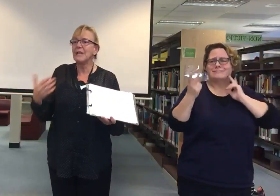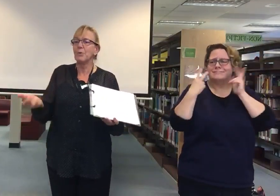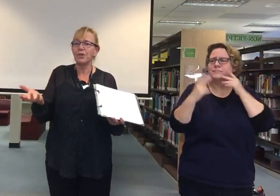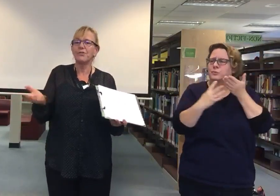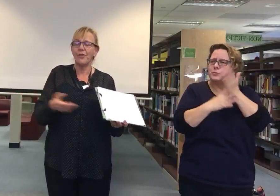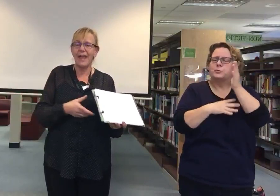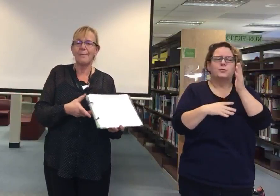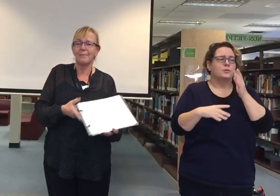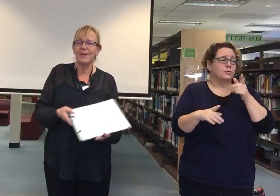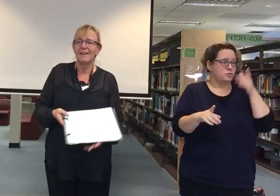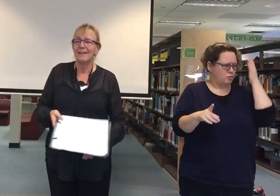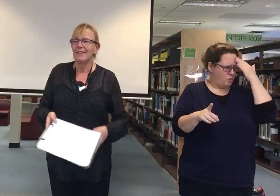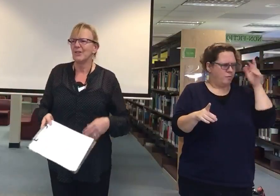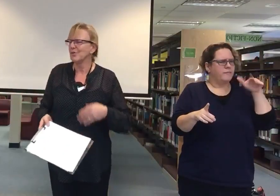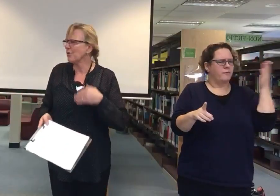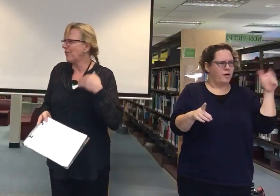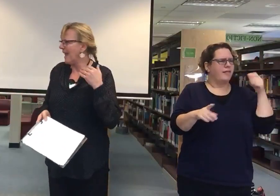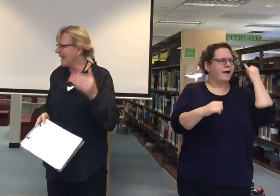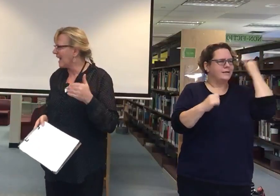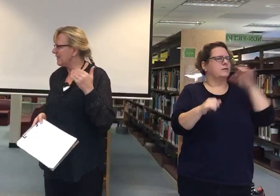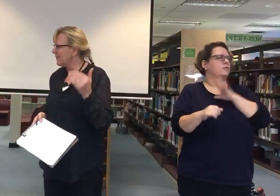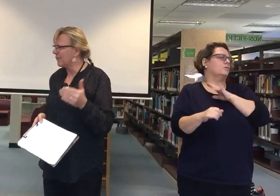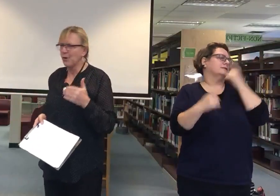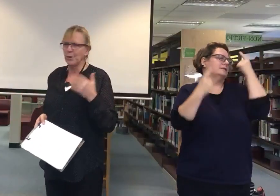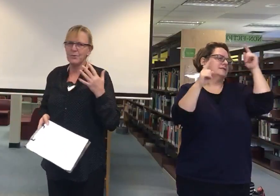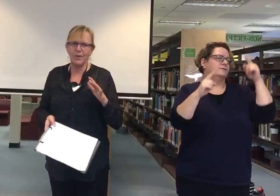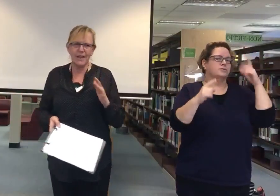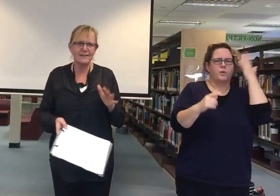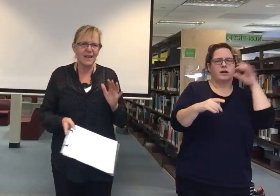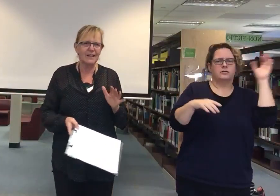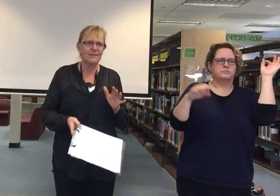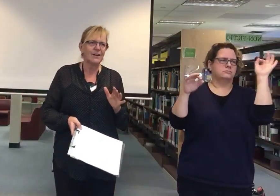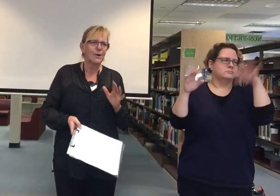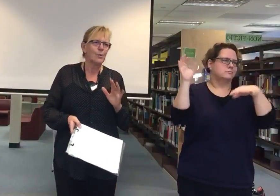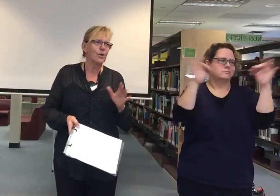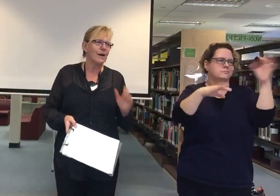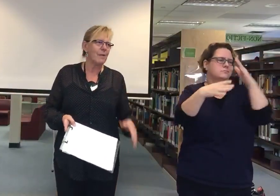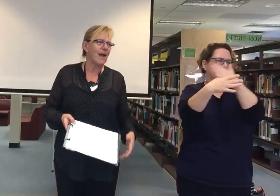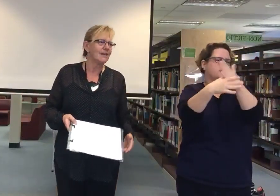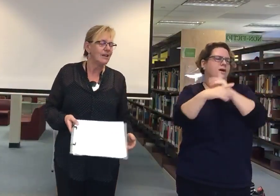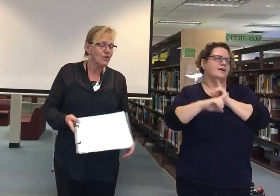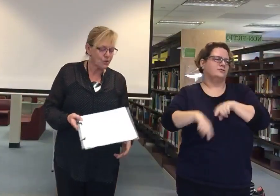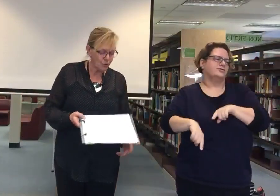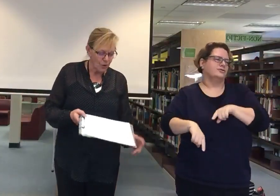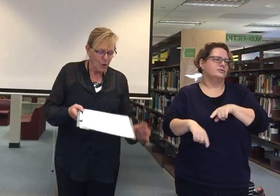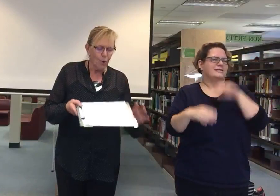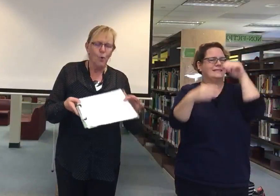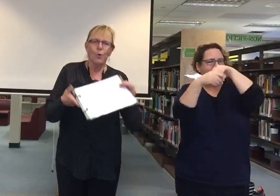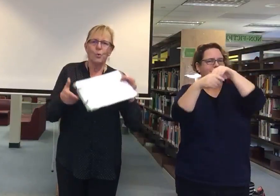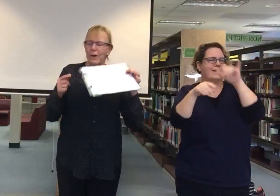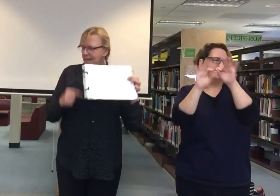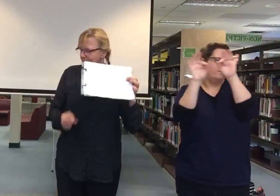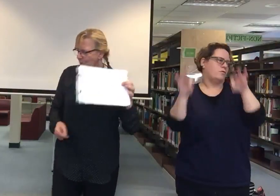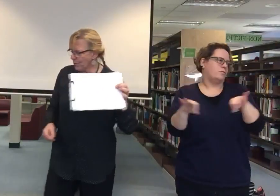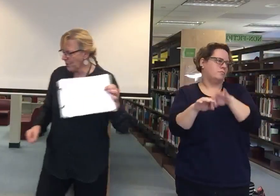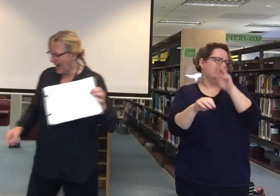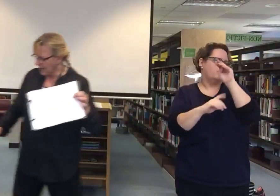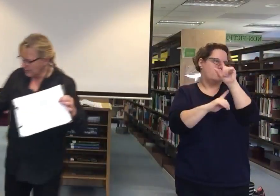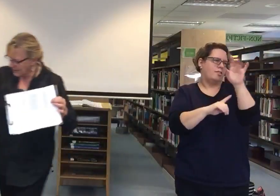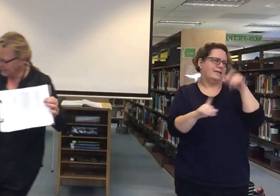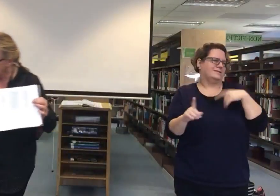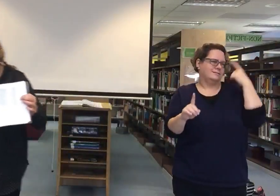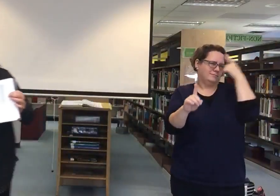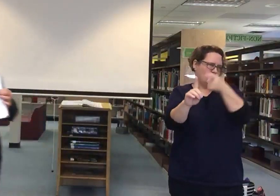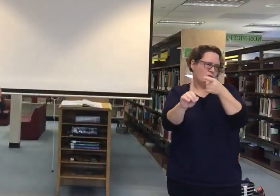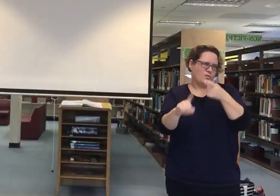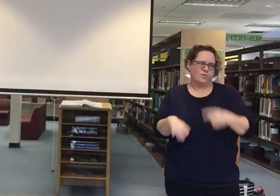that really worked for them, so that kind of form. So that's kind of where I'm at. So when this goes